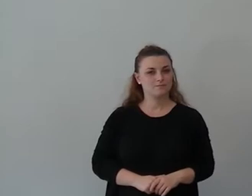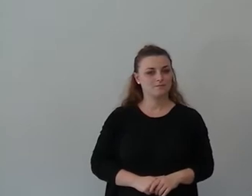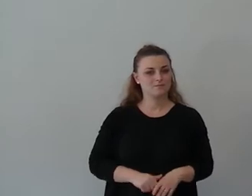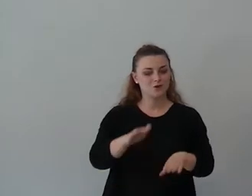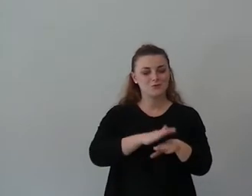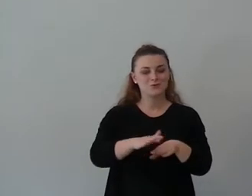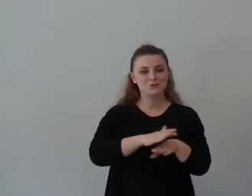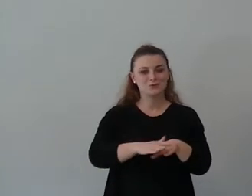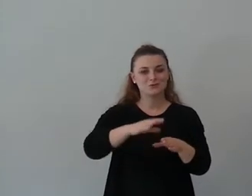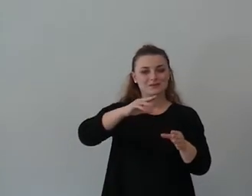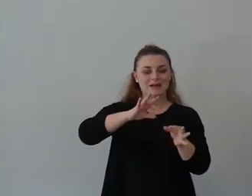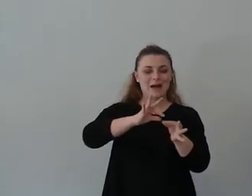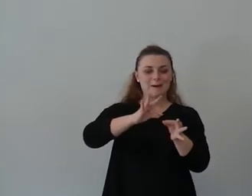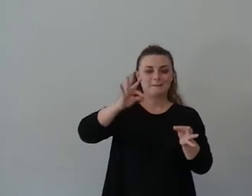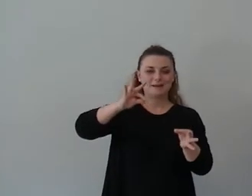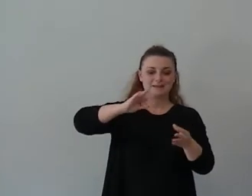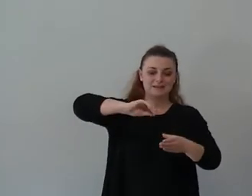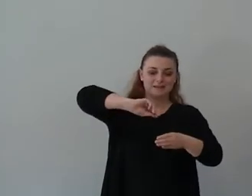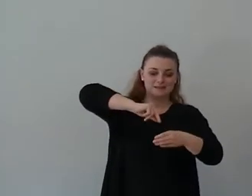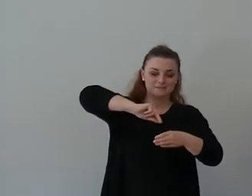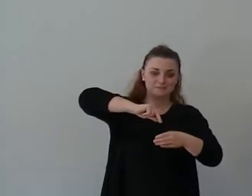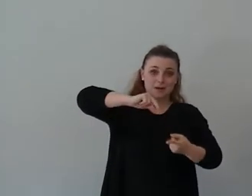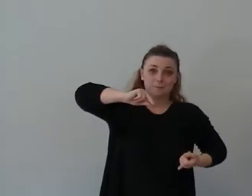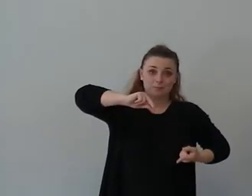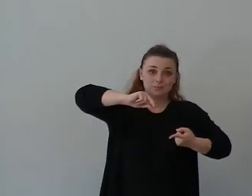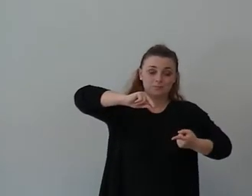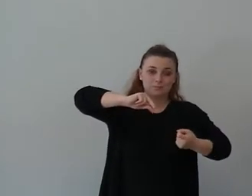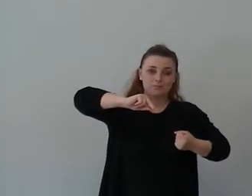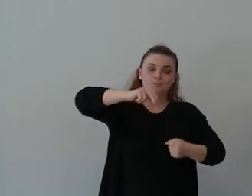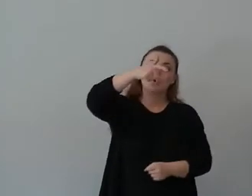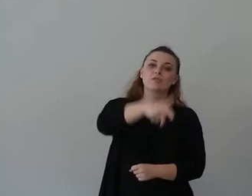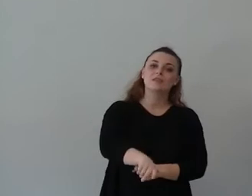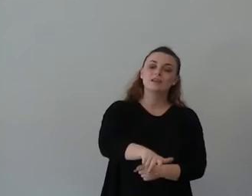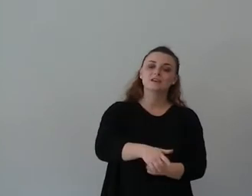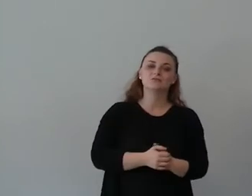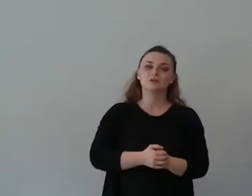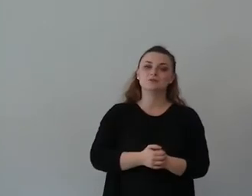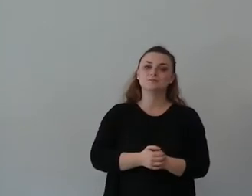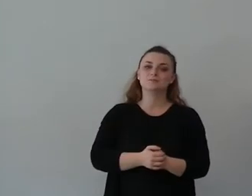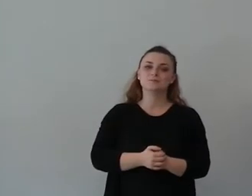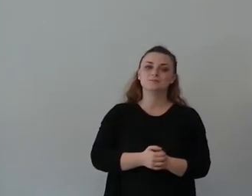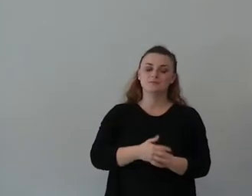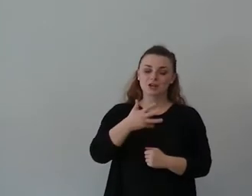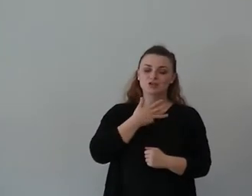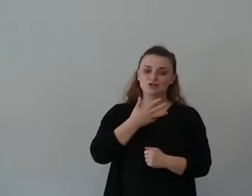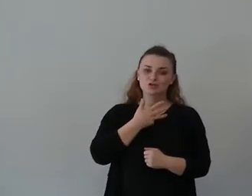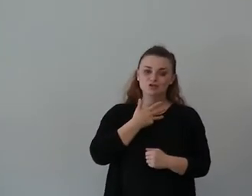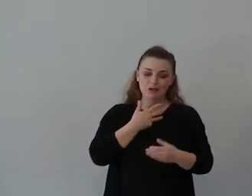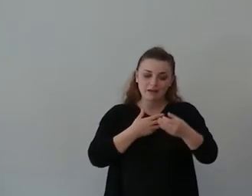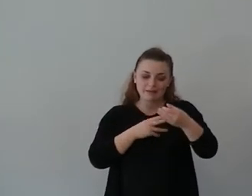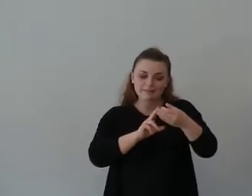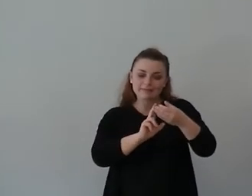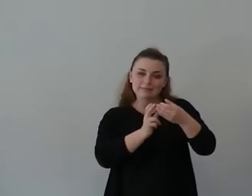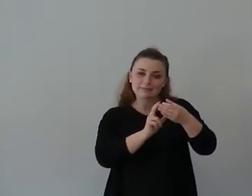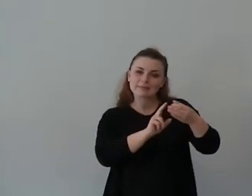ancora di, del fatto di affilare la matita è per via della lama piccola che ci sta lì dentro che sta